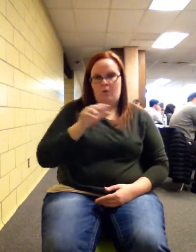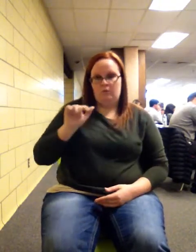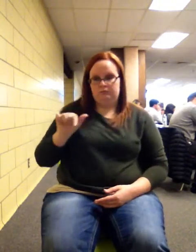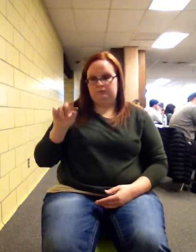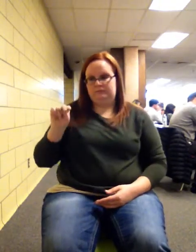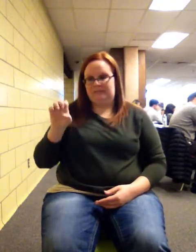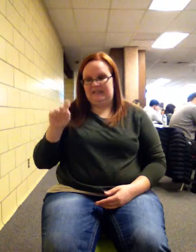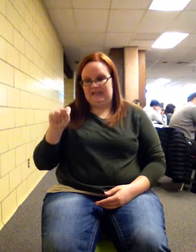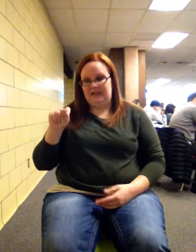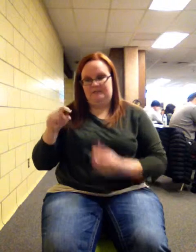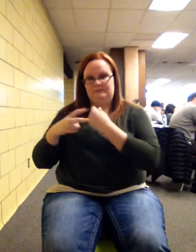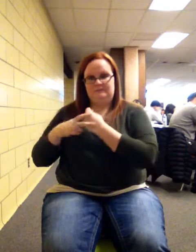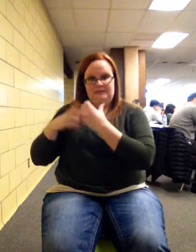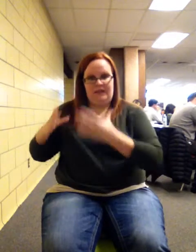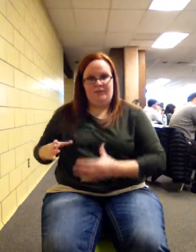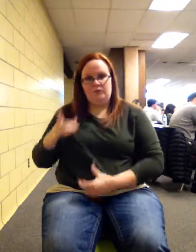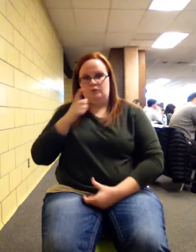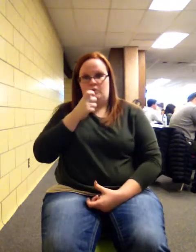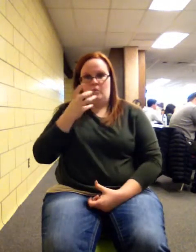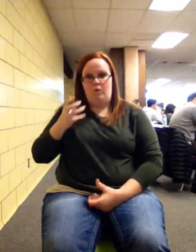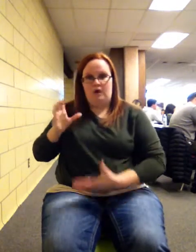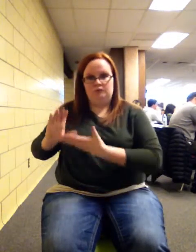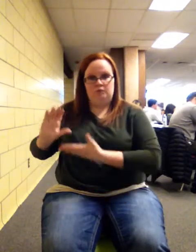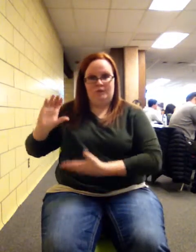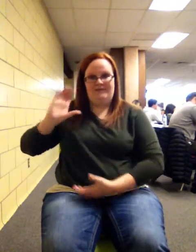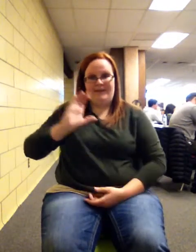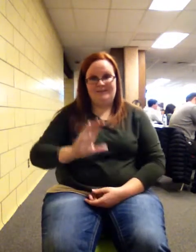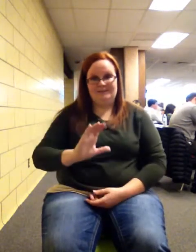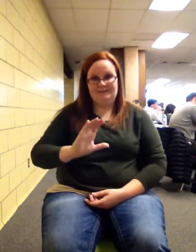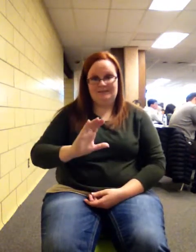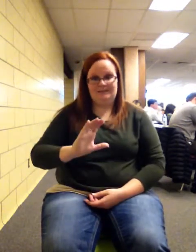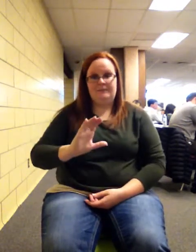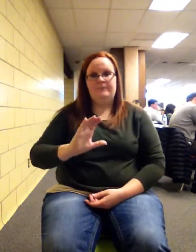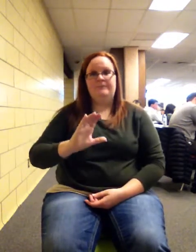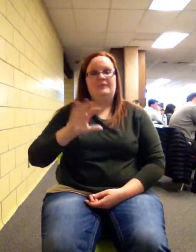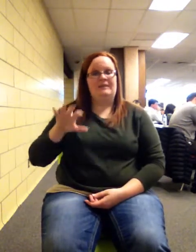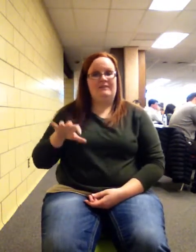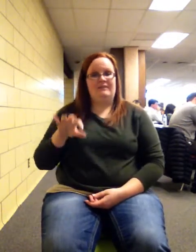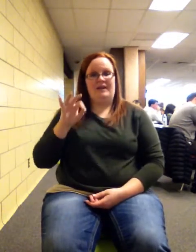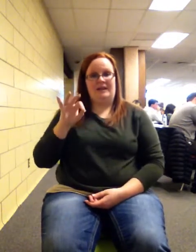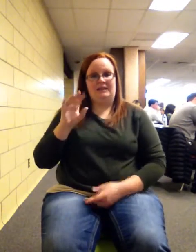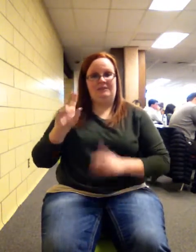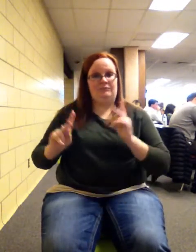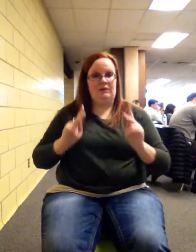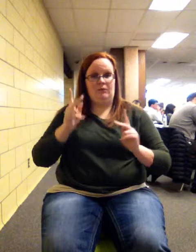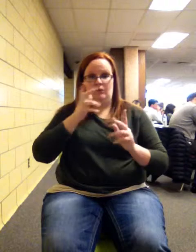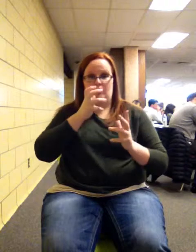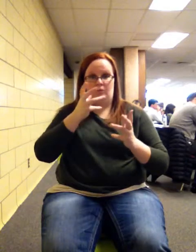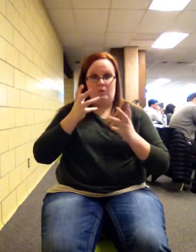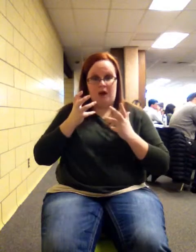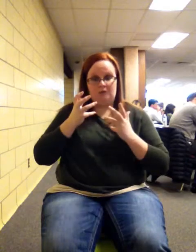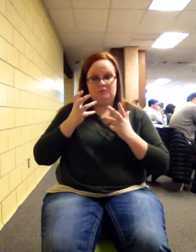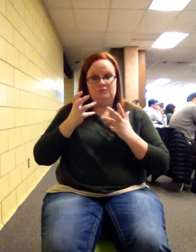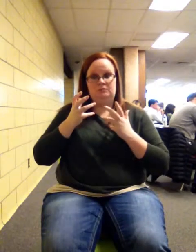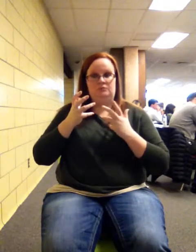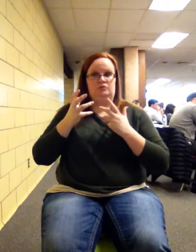want to invest. Because finding savers that have money they want to invest is one challenge. Then finding the savers who want to invest in